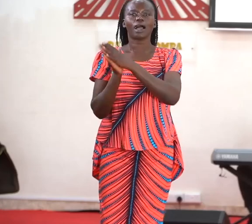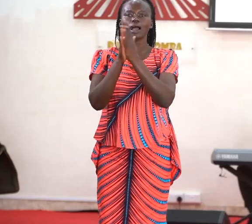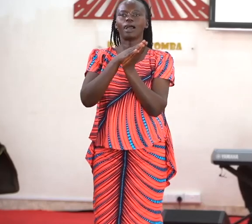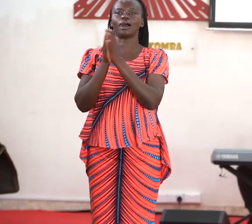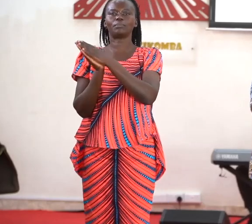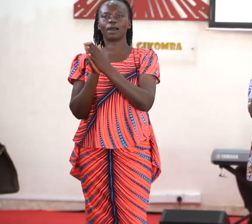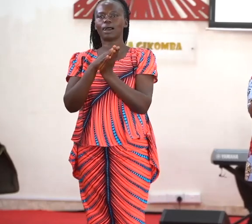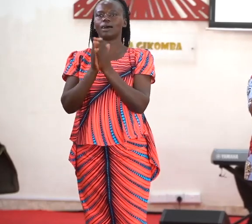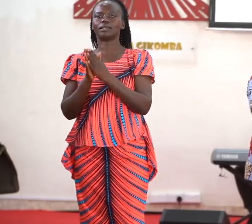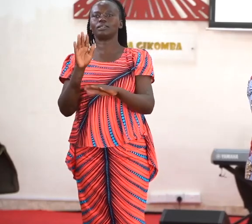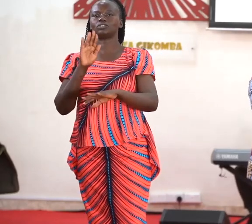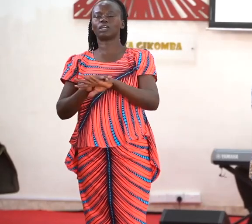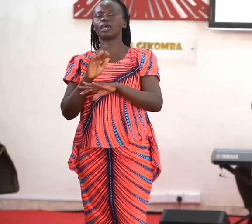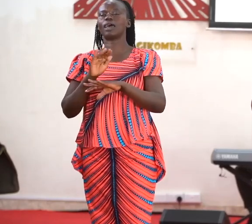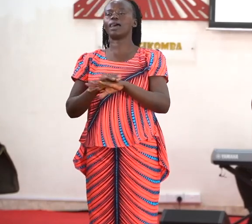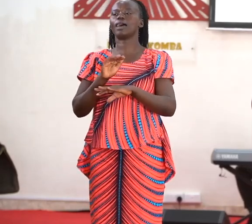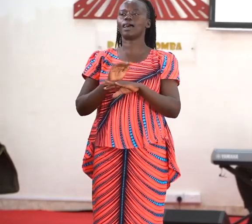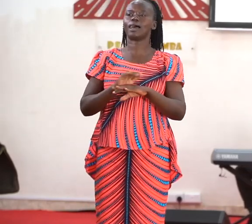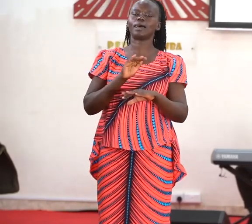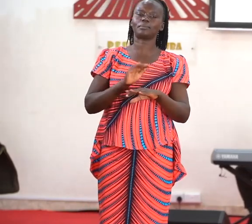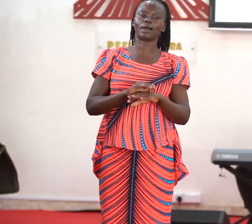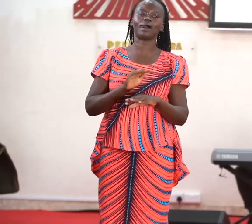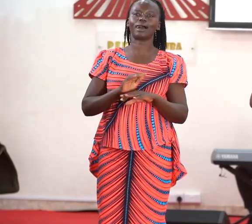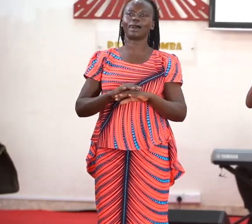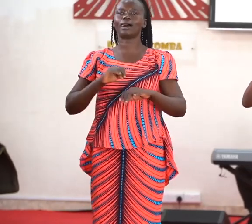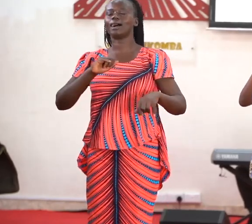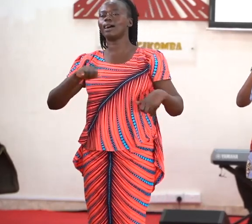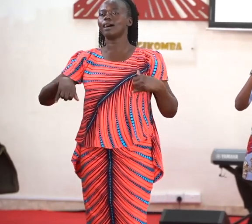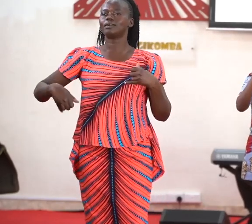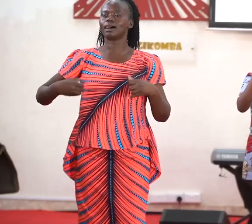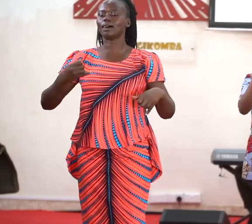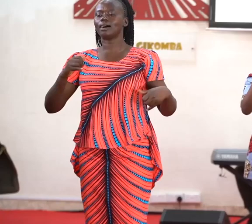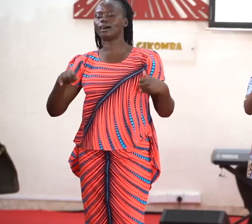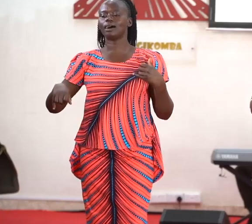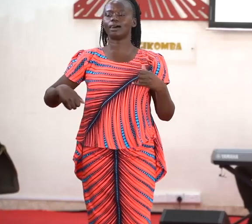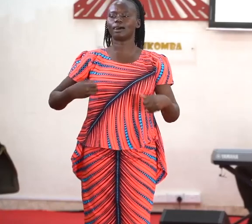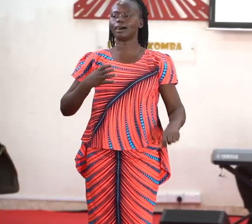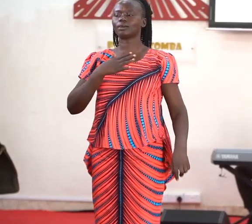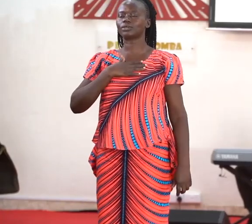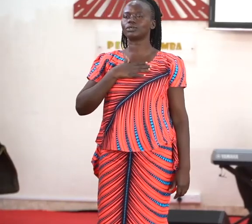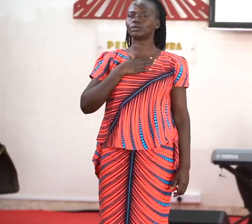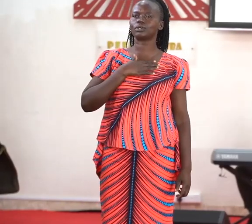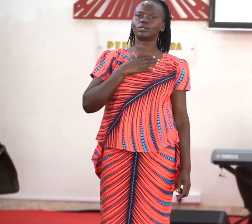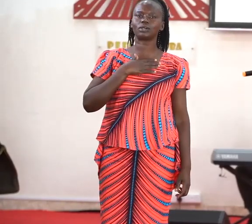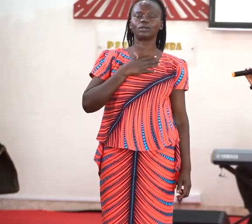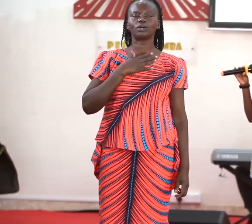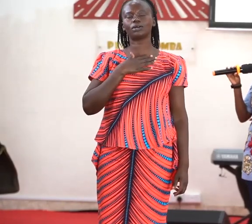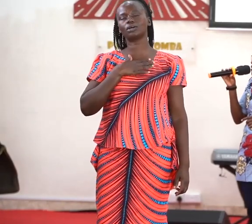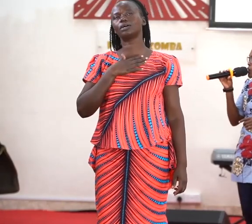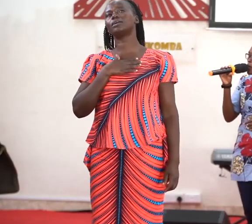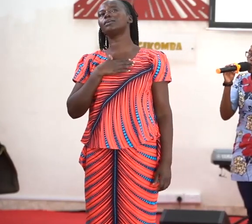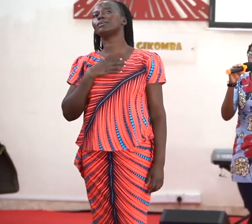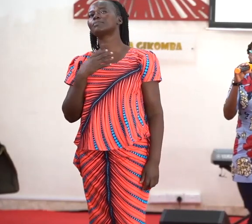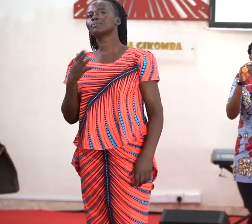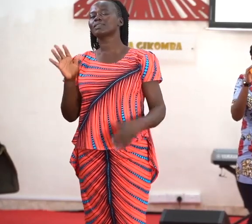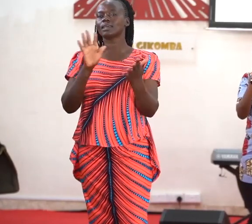njema, habari njema, raha yangu.